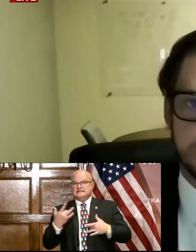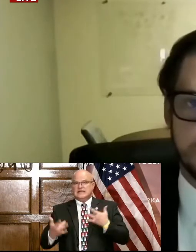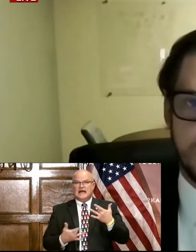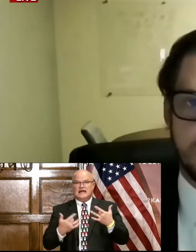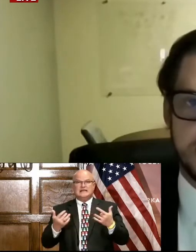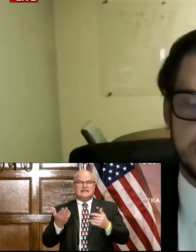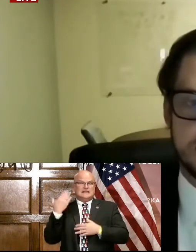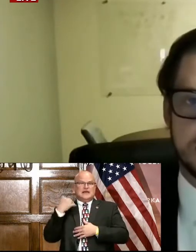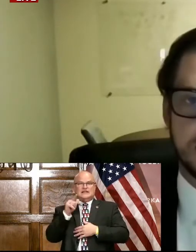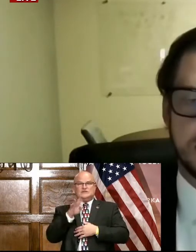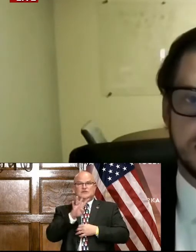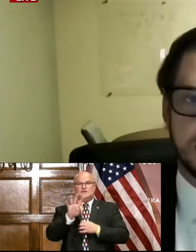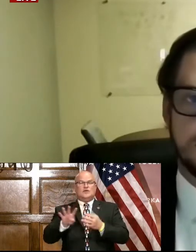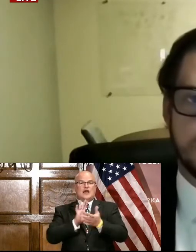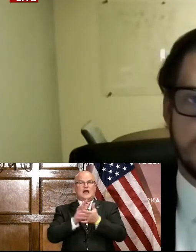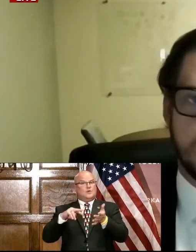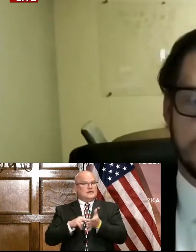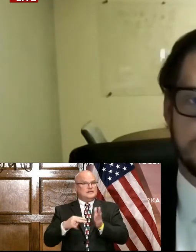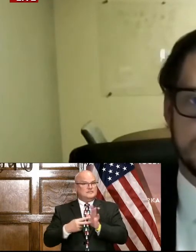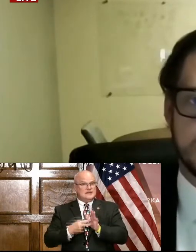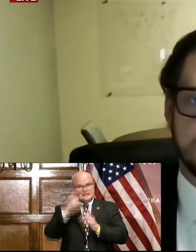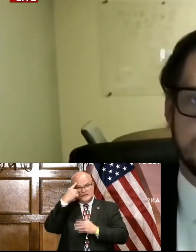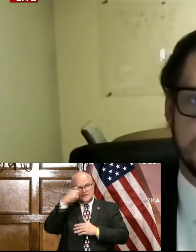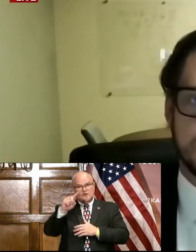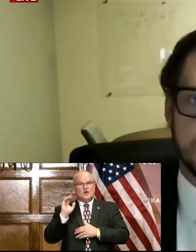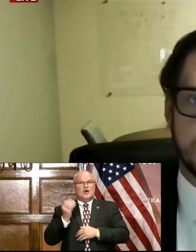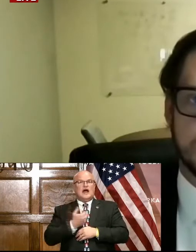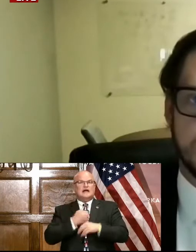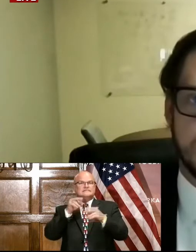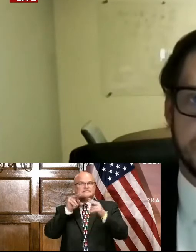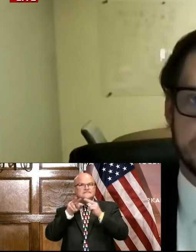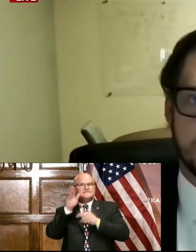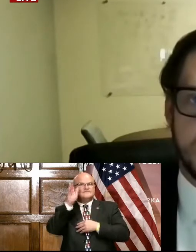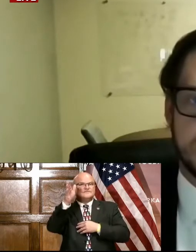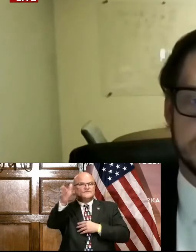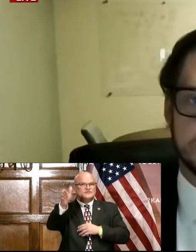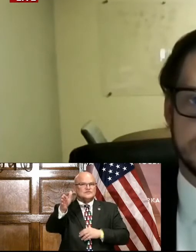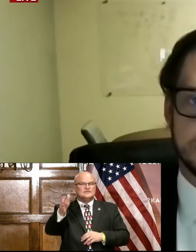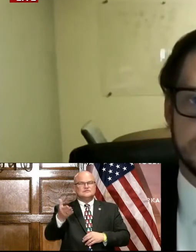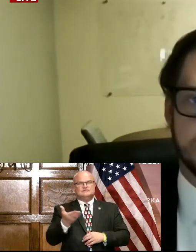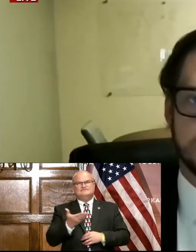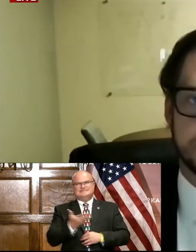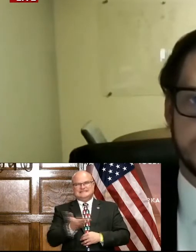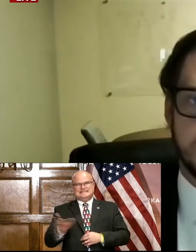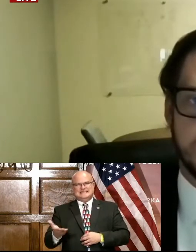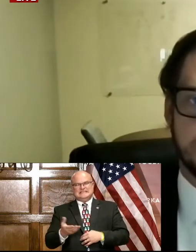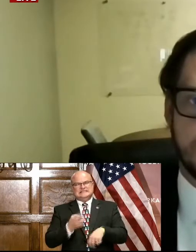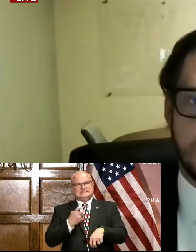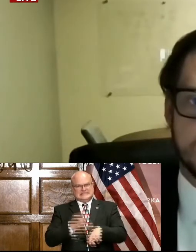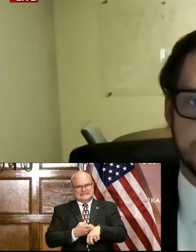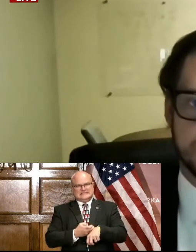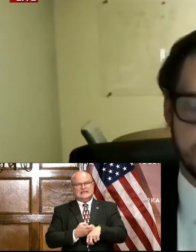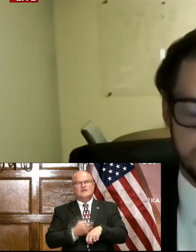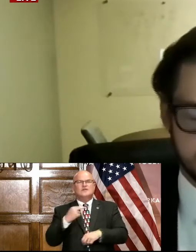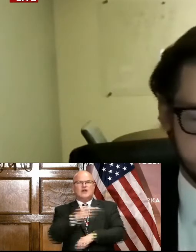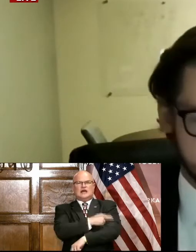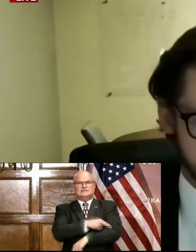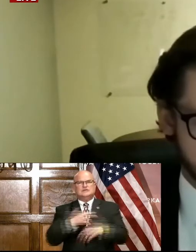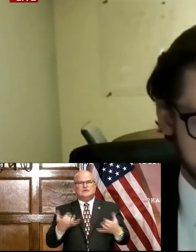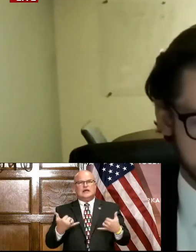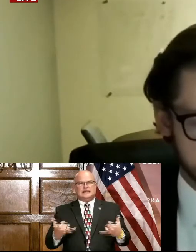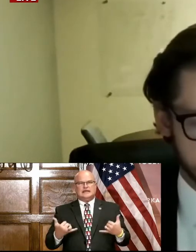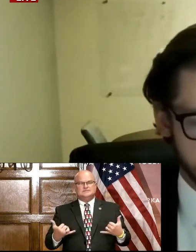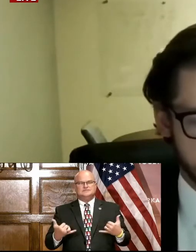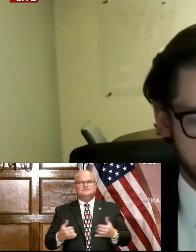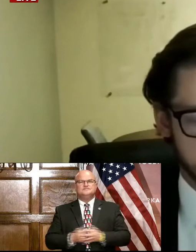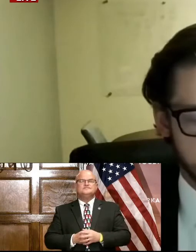last 24-hour means for our foreseeable future, things remain difficult for our hospitals across our state and our